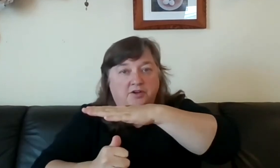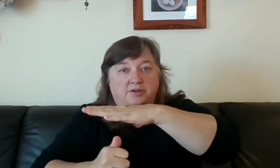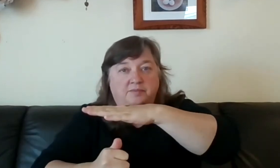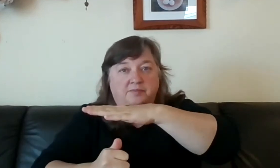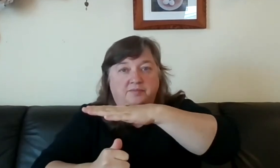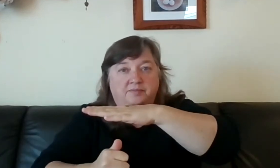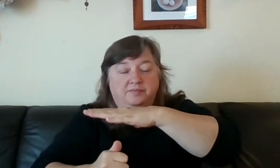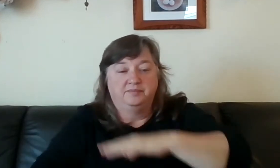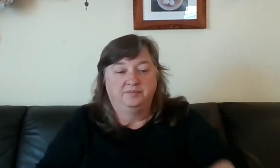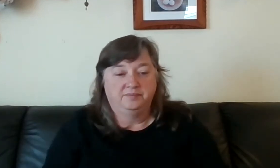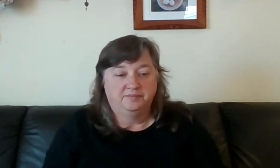Under.